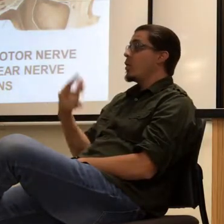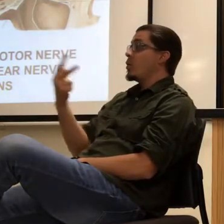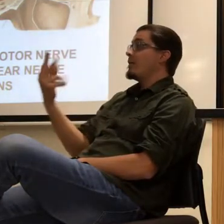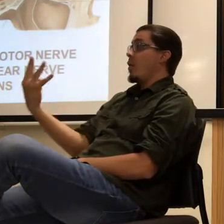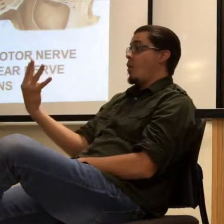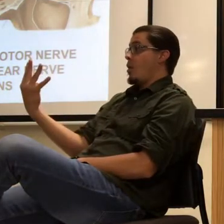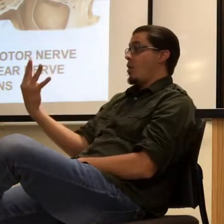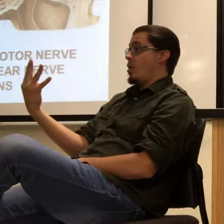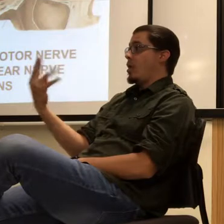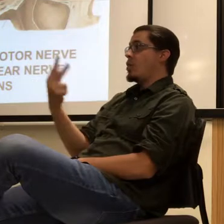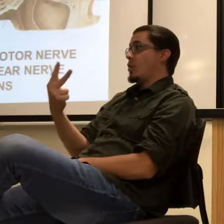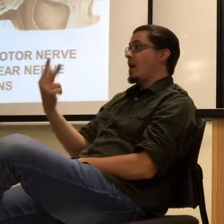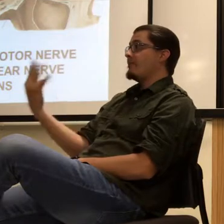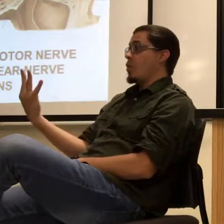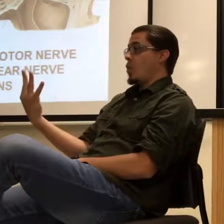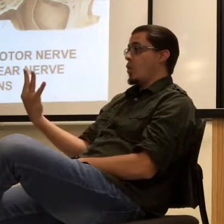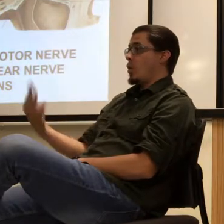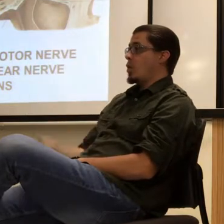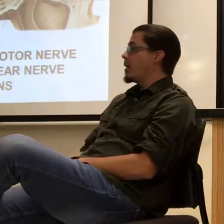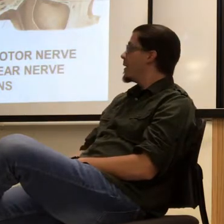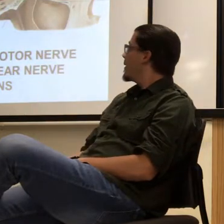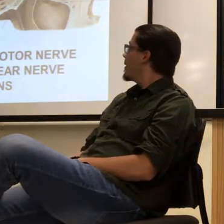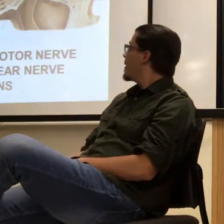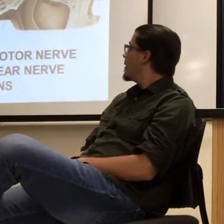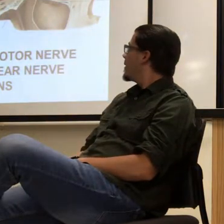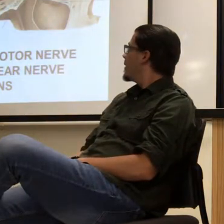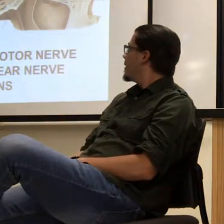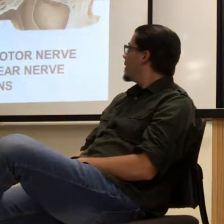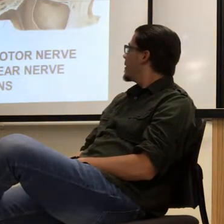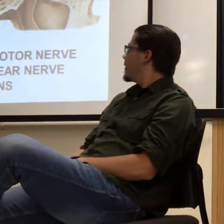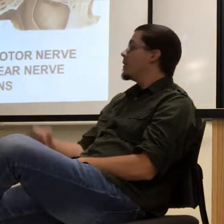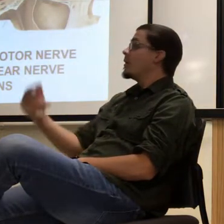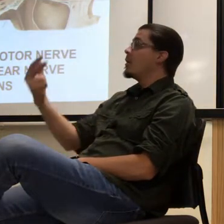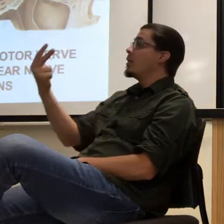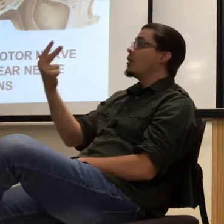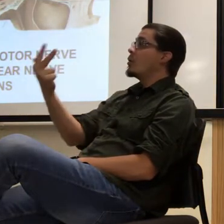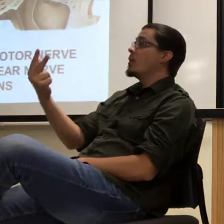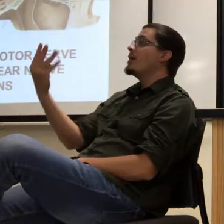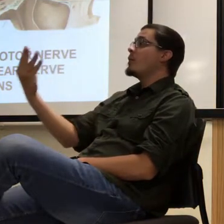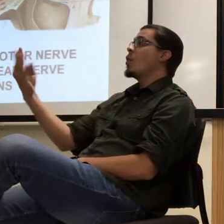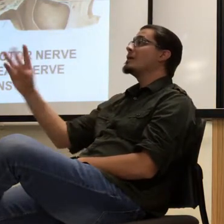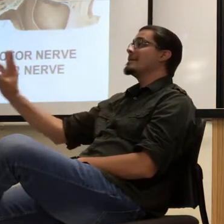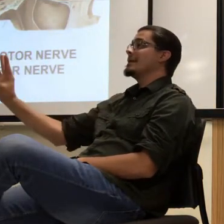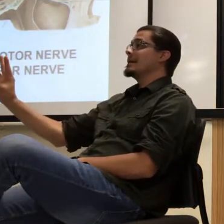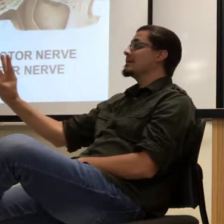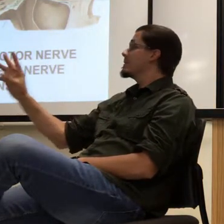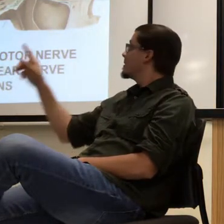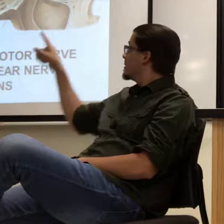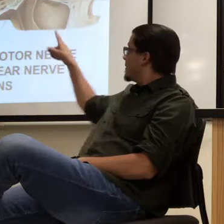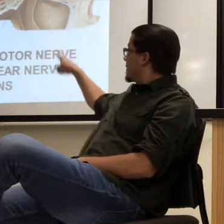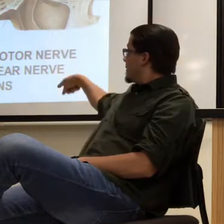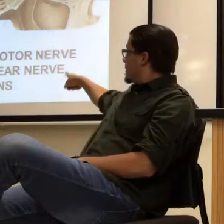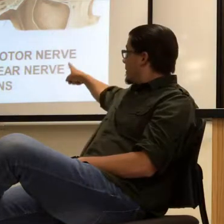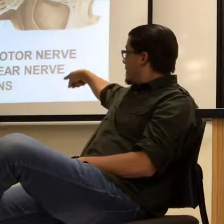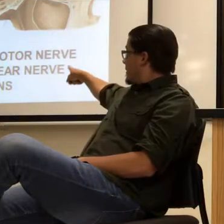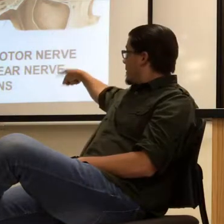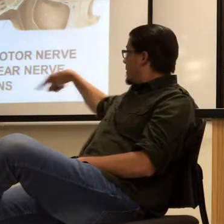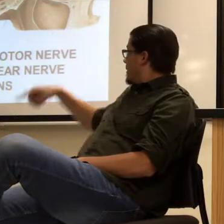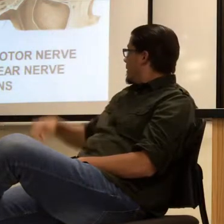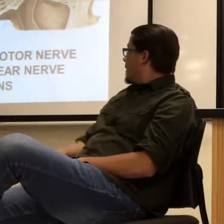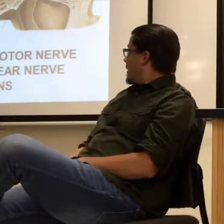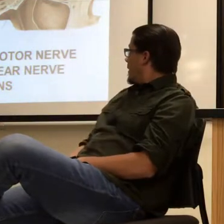to it, but 6, 3, 4, and 6. Oculomotor nerve, trochlear nerve, abducens